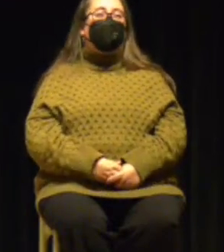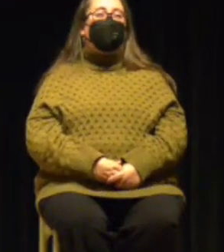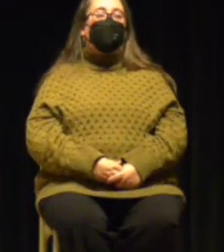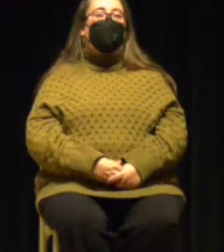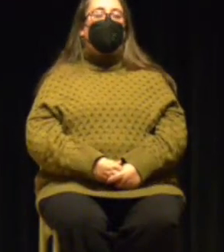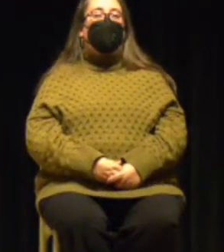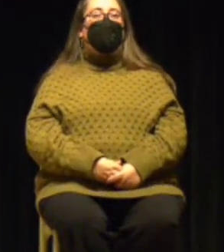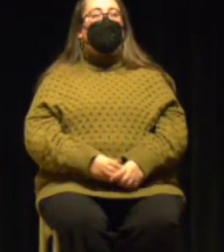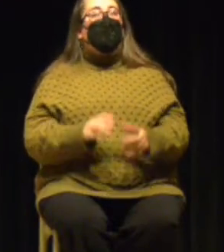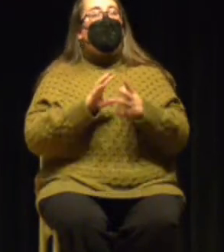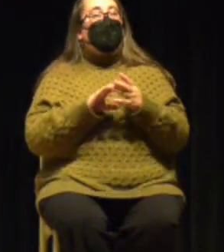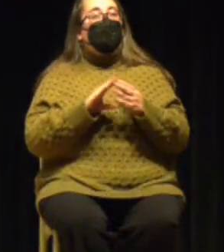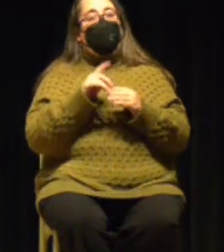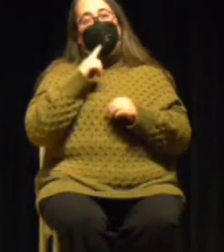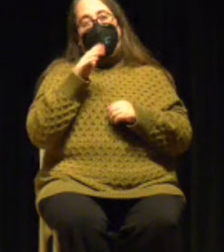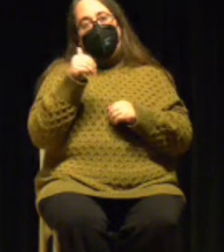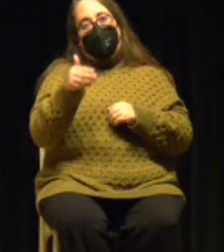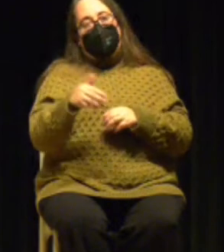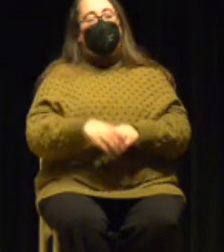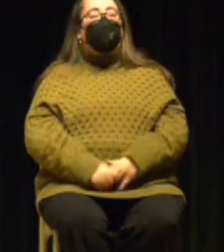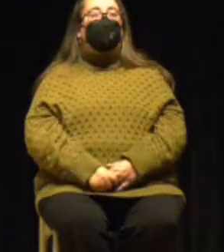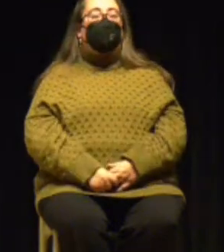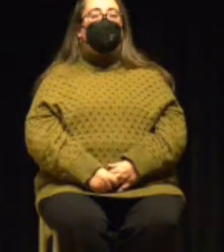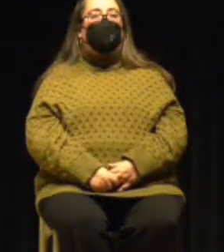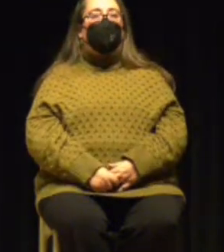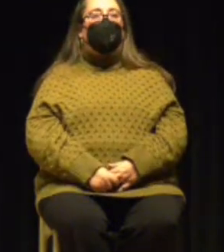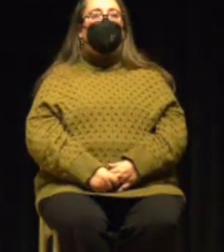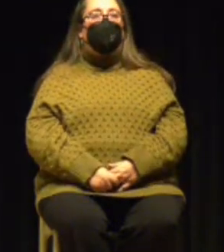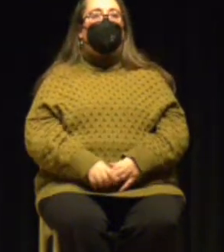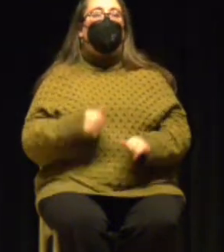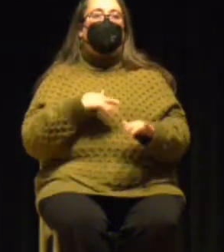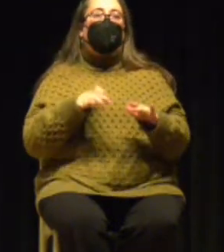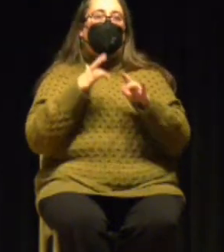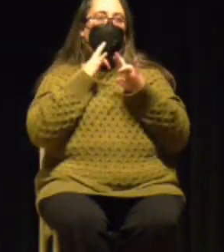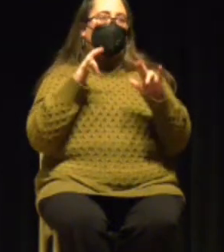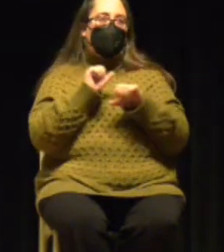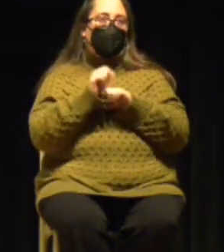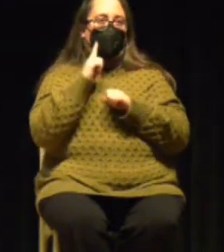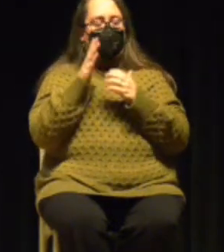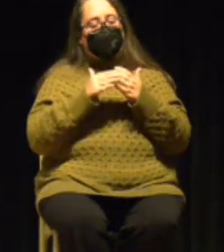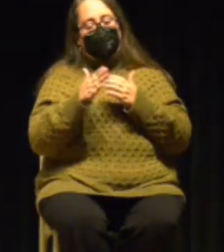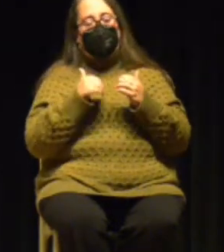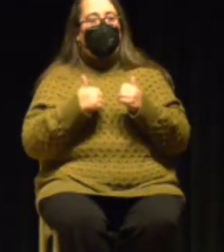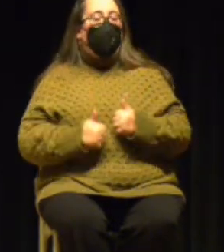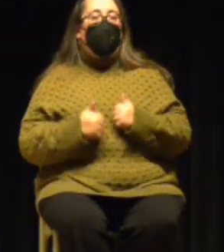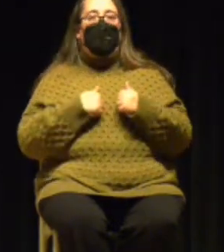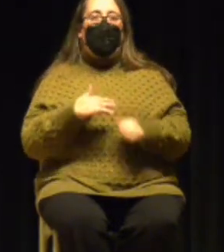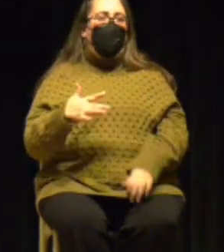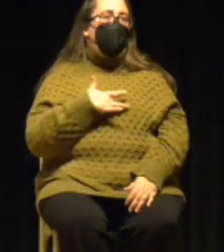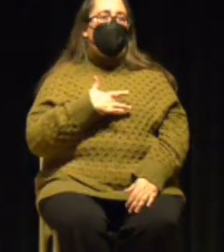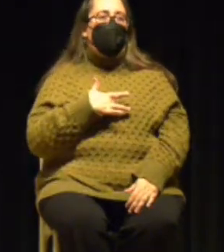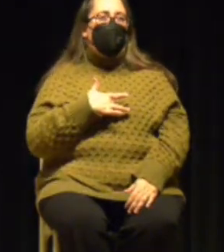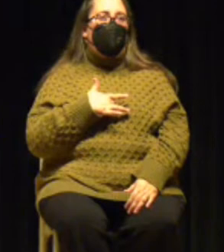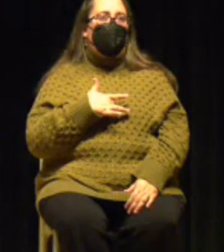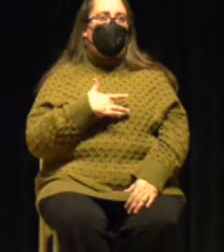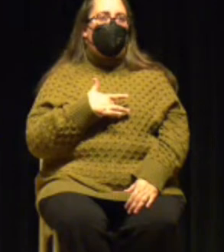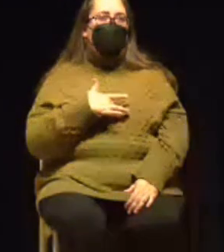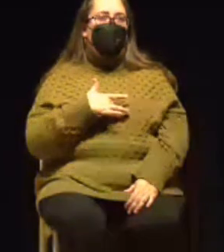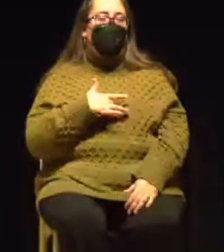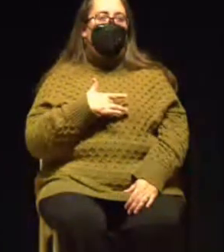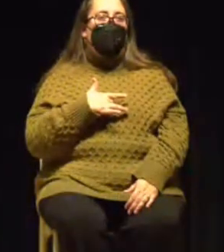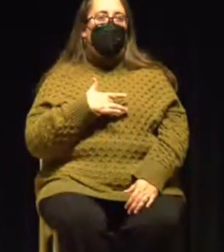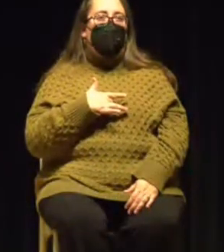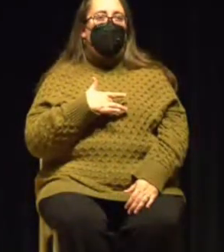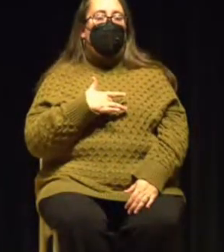The story I want to tell next is probably, look, I'm going to be doing innocence work probably for the rest of my career. My heart, that's where my heart is. Even though we've wrapped